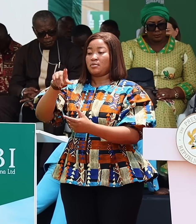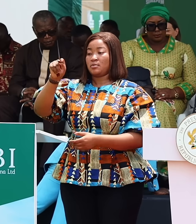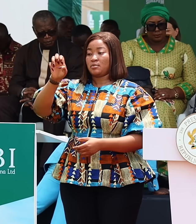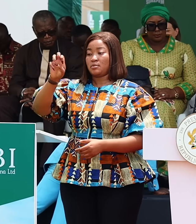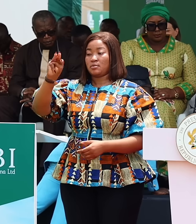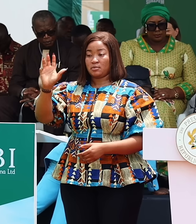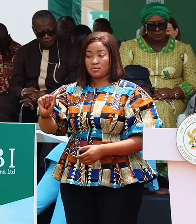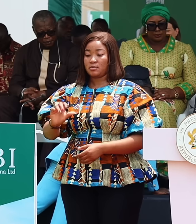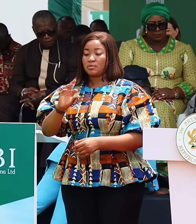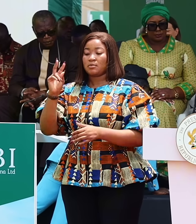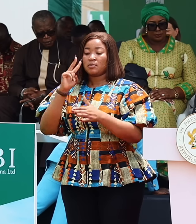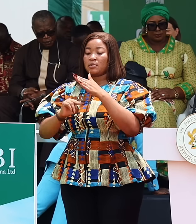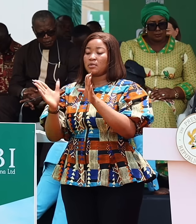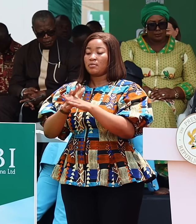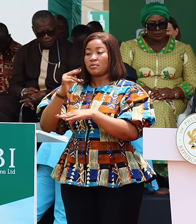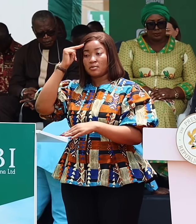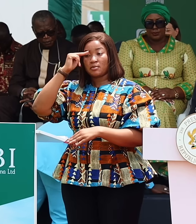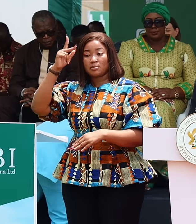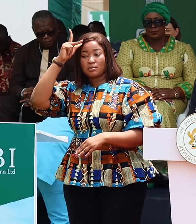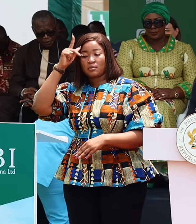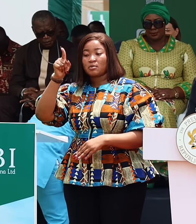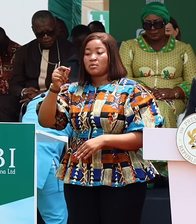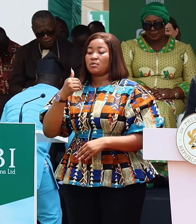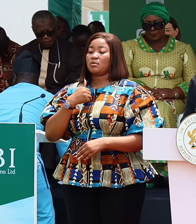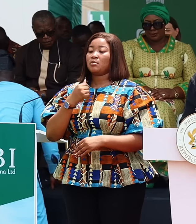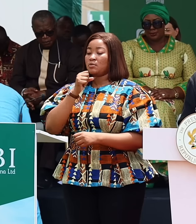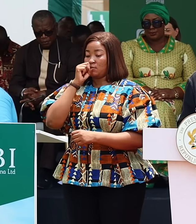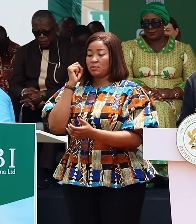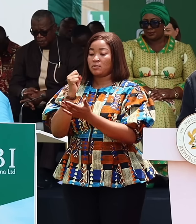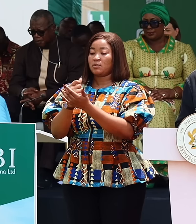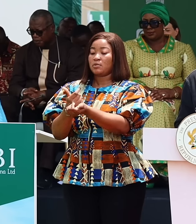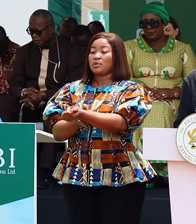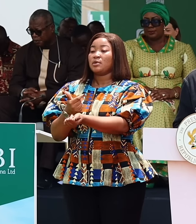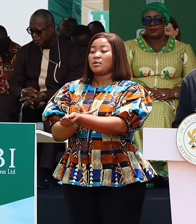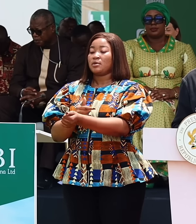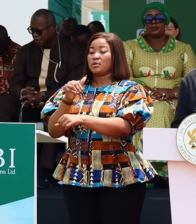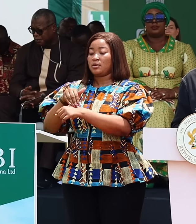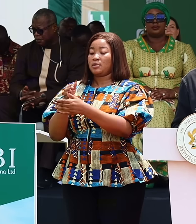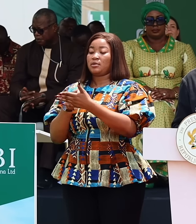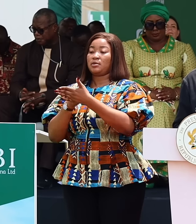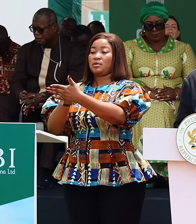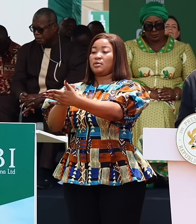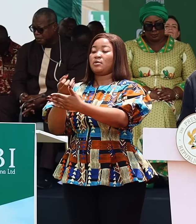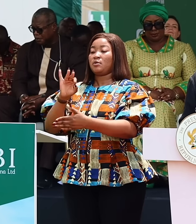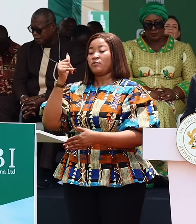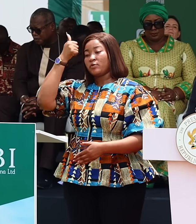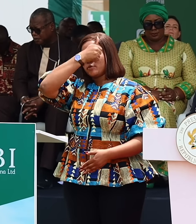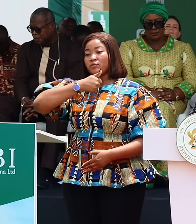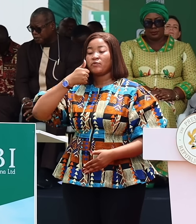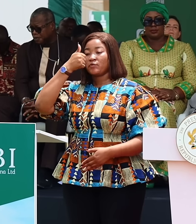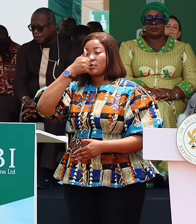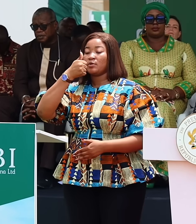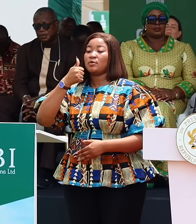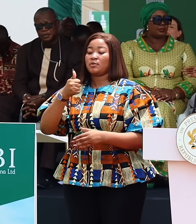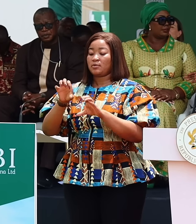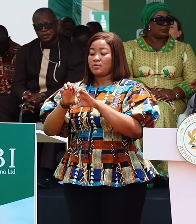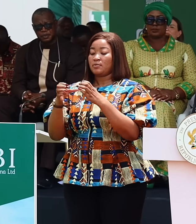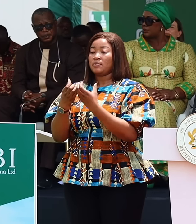center, envisioned by Dr. Kwame Nkrumah, you have affirmed Ghana's position as a leader in Africa's industrial